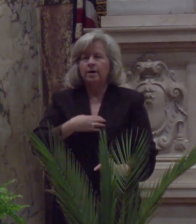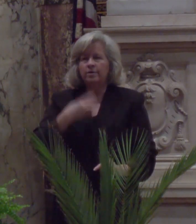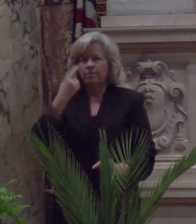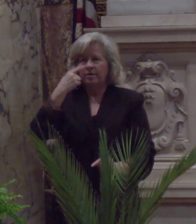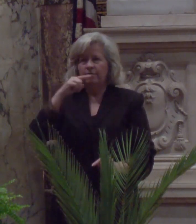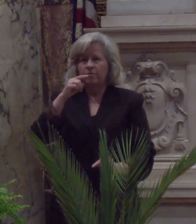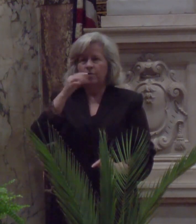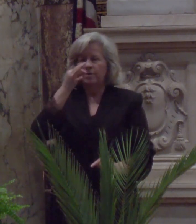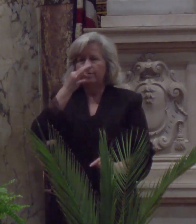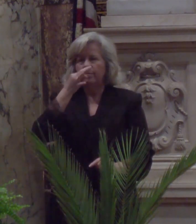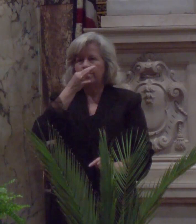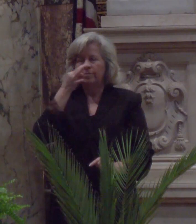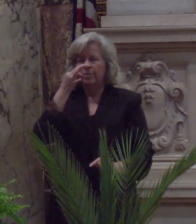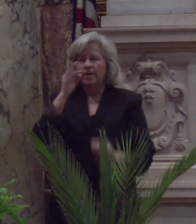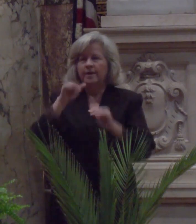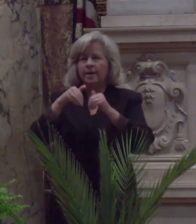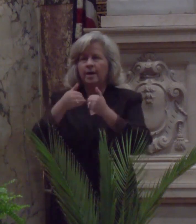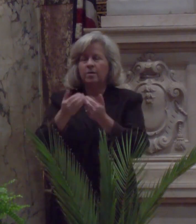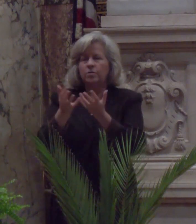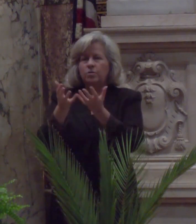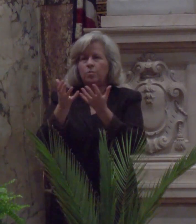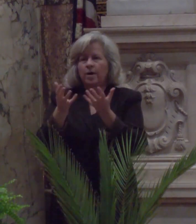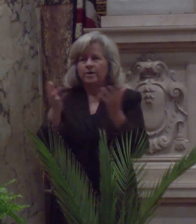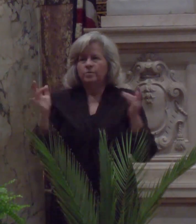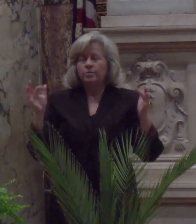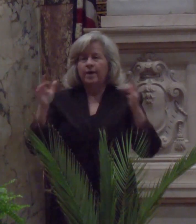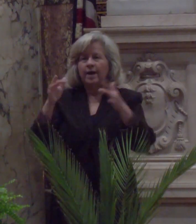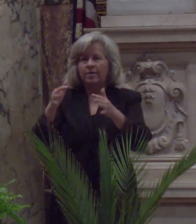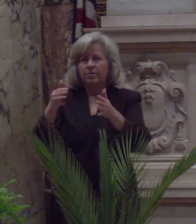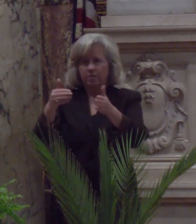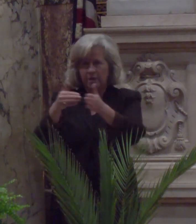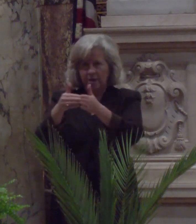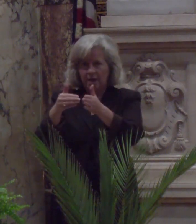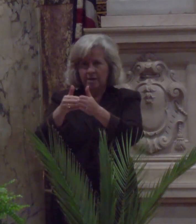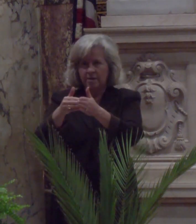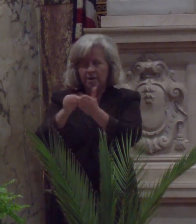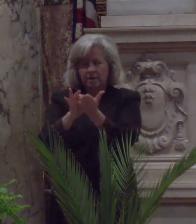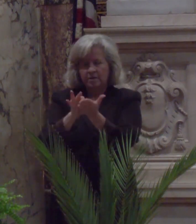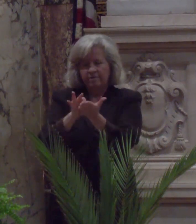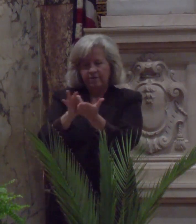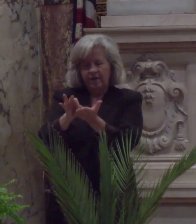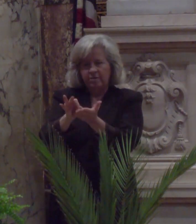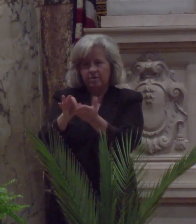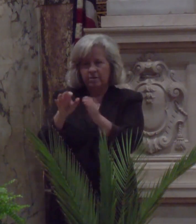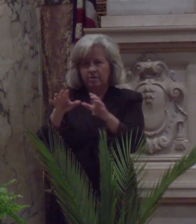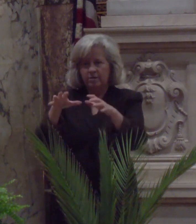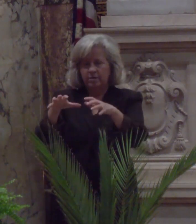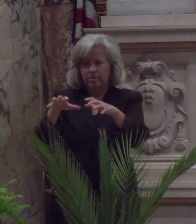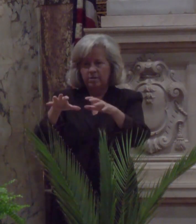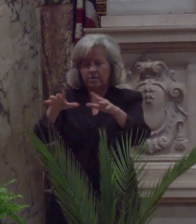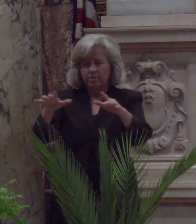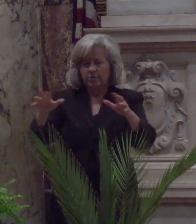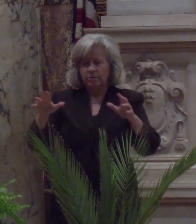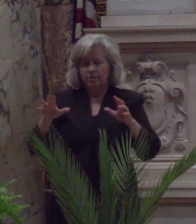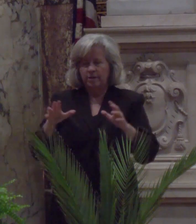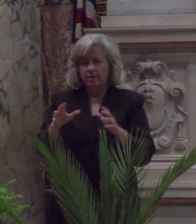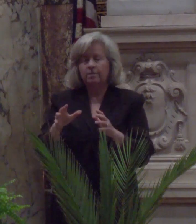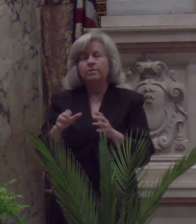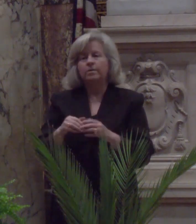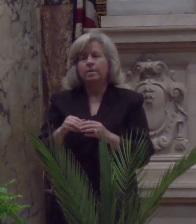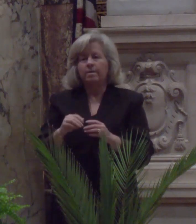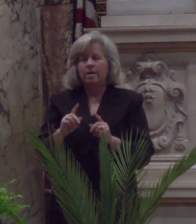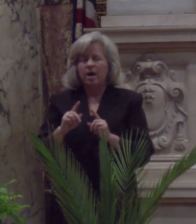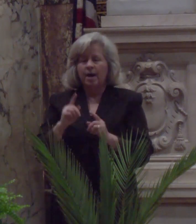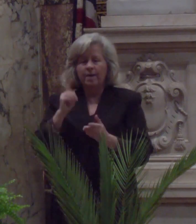Eucharist, and how you long to gather once again as the faith-filled community. But I truly